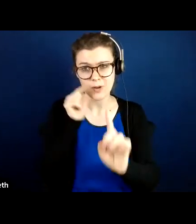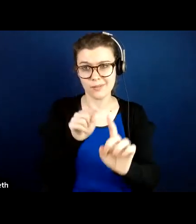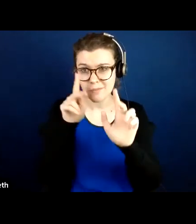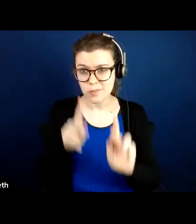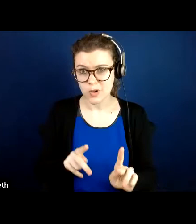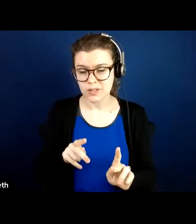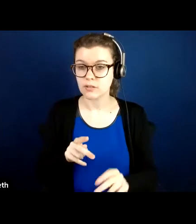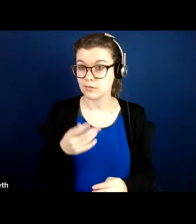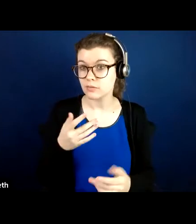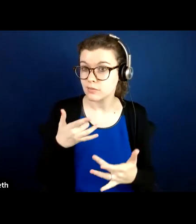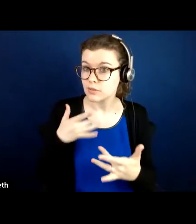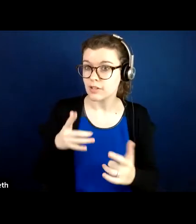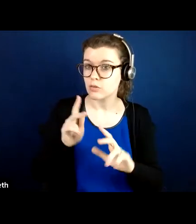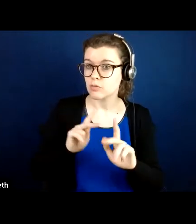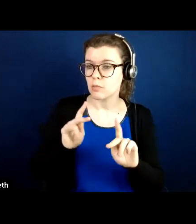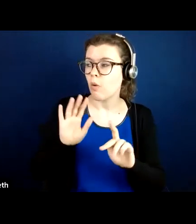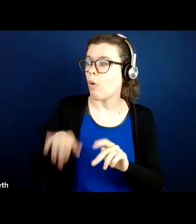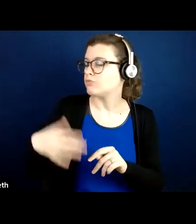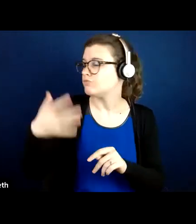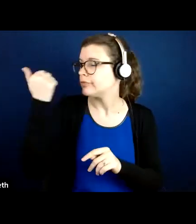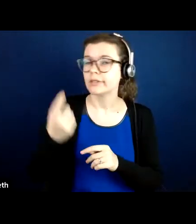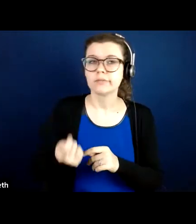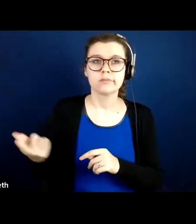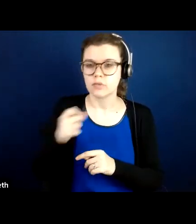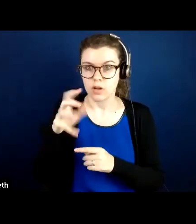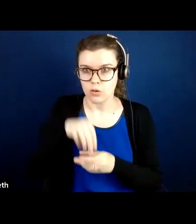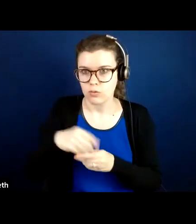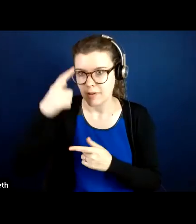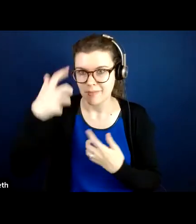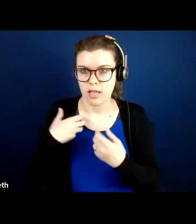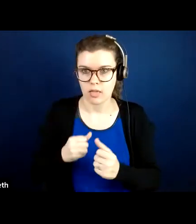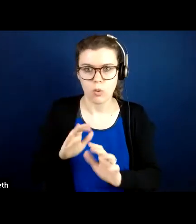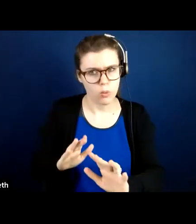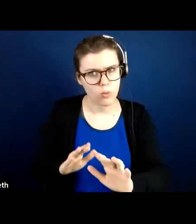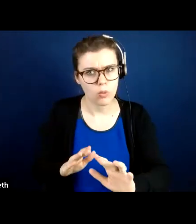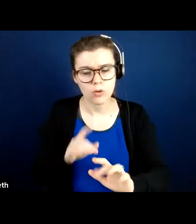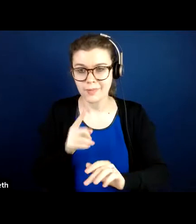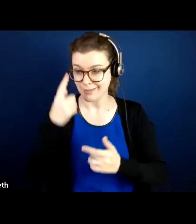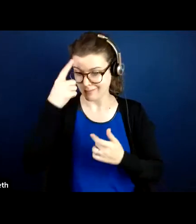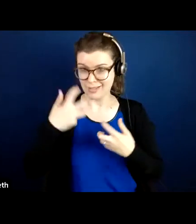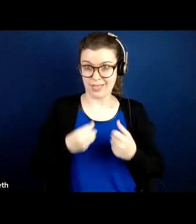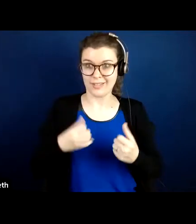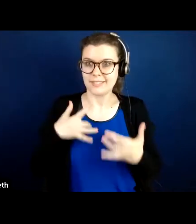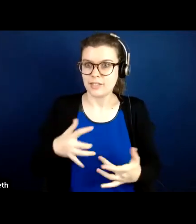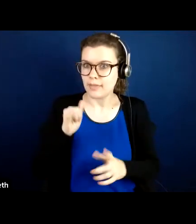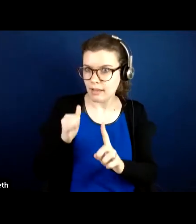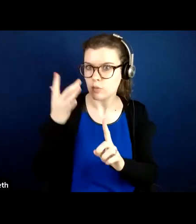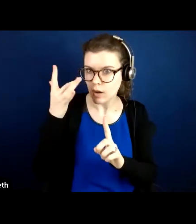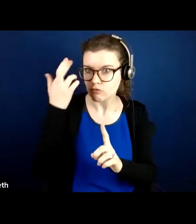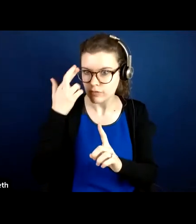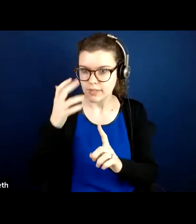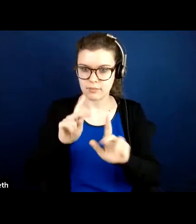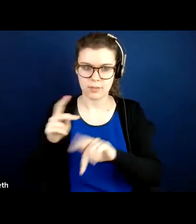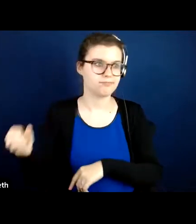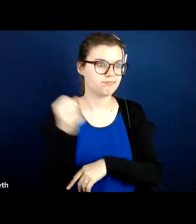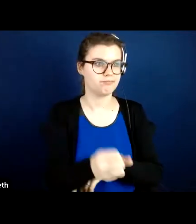that people tend to leave out. And a lot of times mental health is the reason why people end up in facilities in the